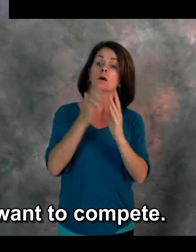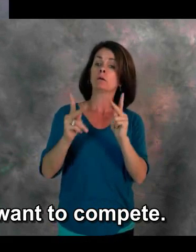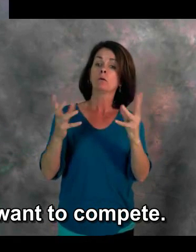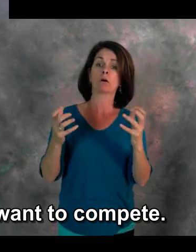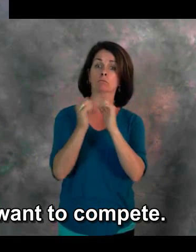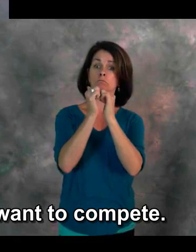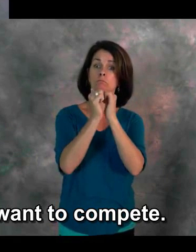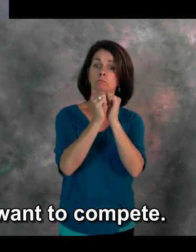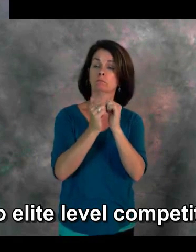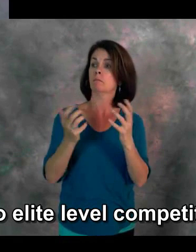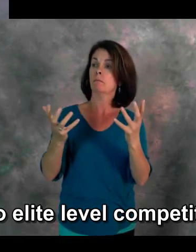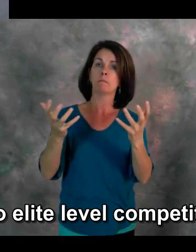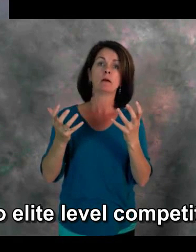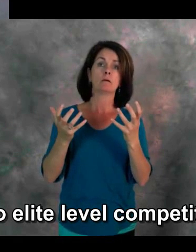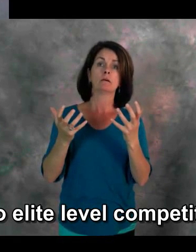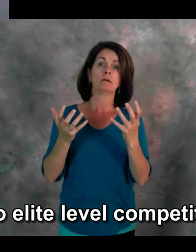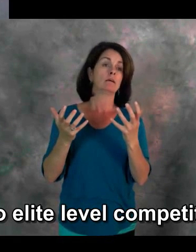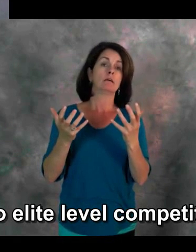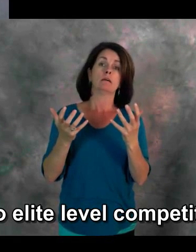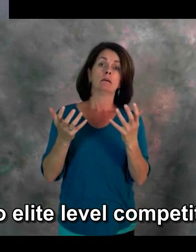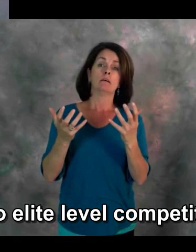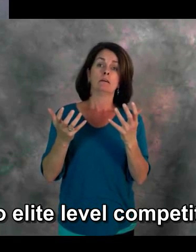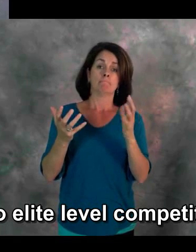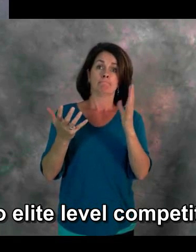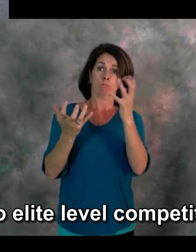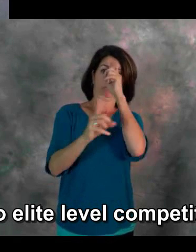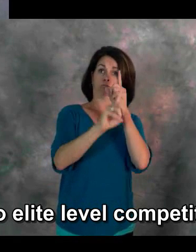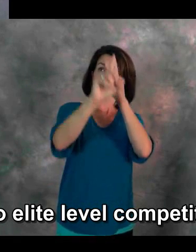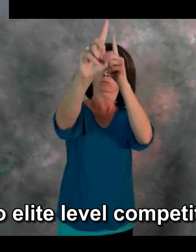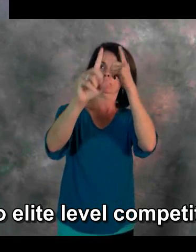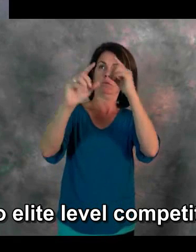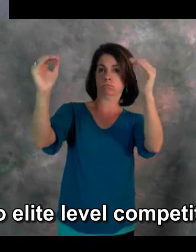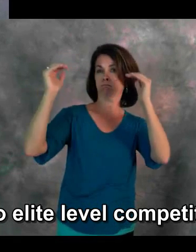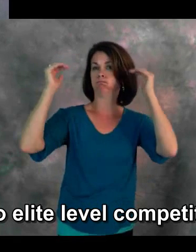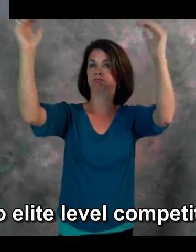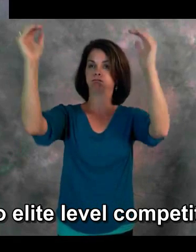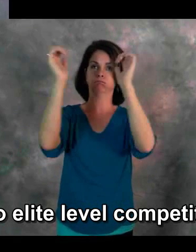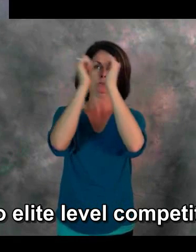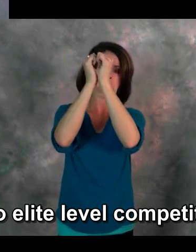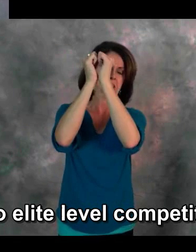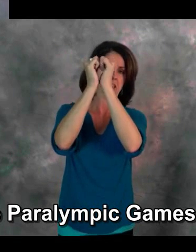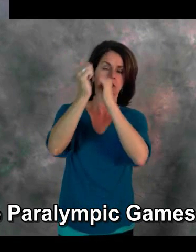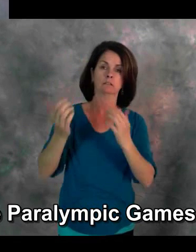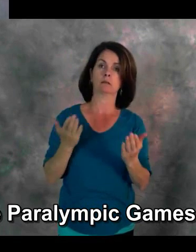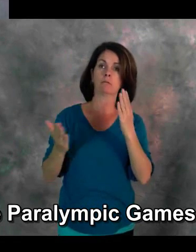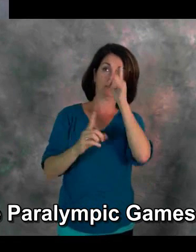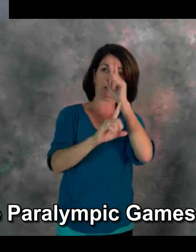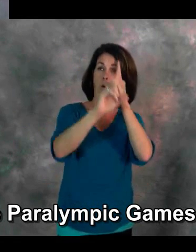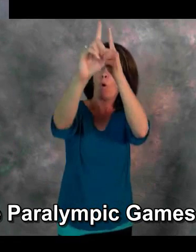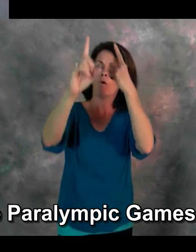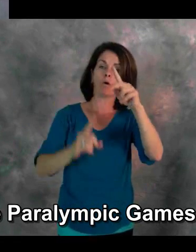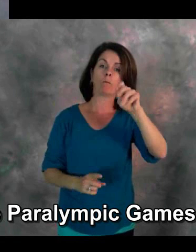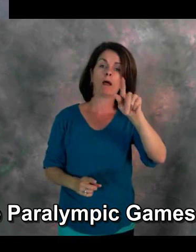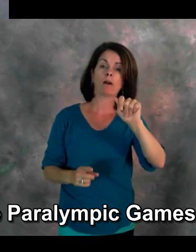people might want to compete. They might want to aspire to elite level competition. They might aspire